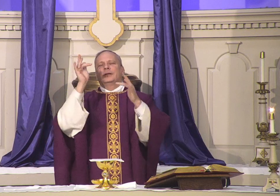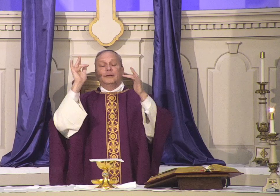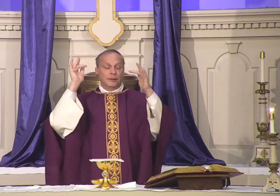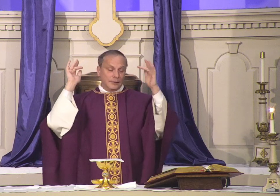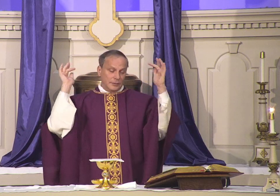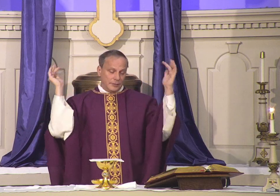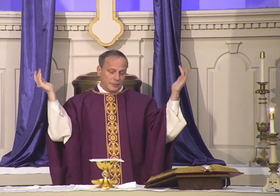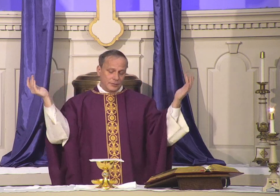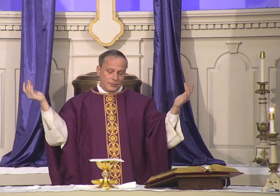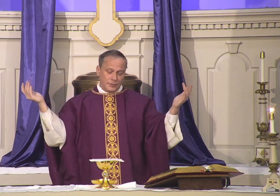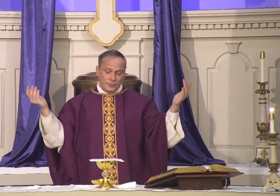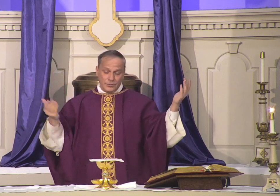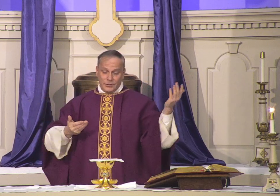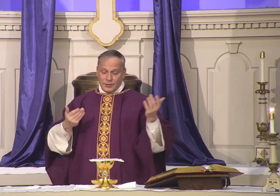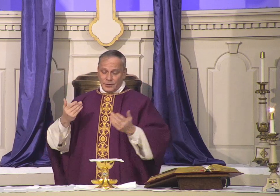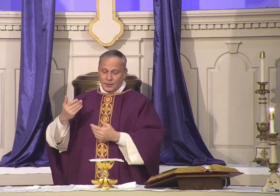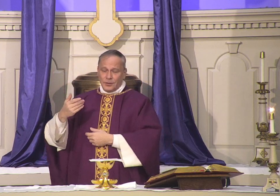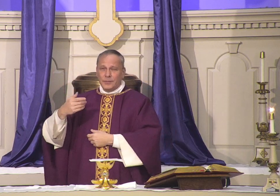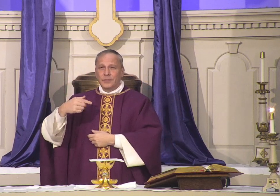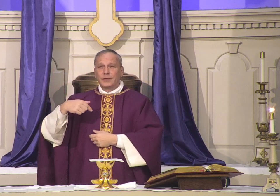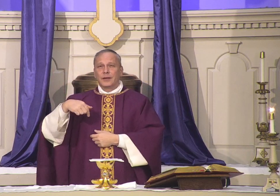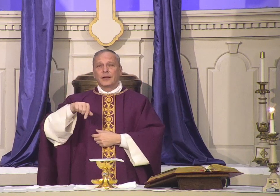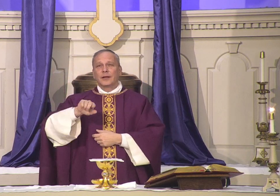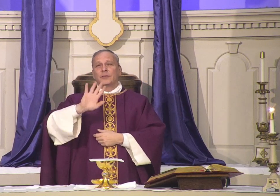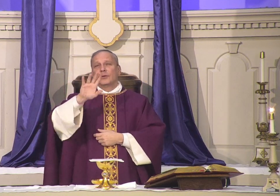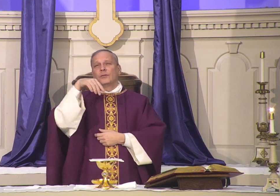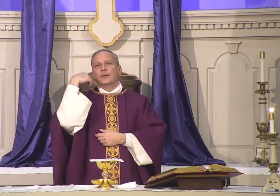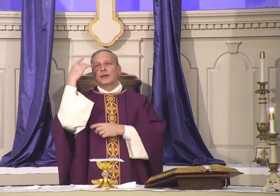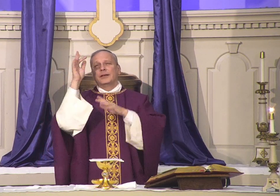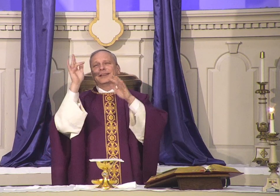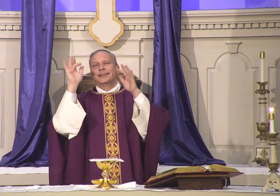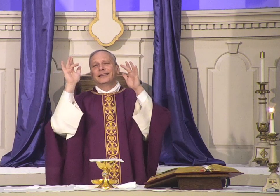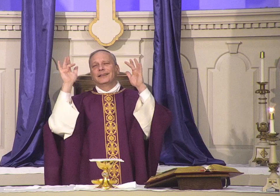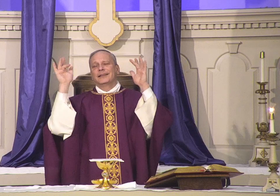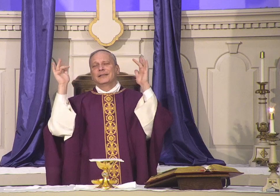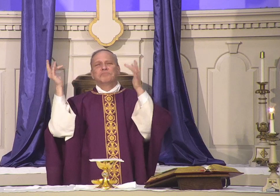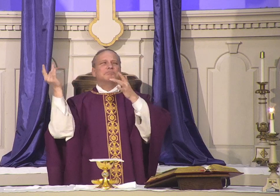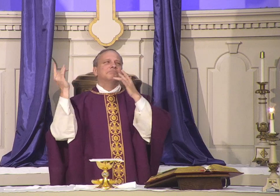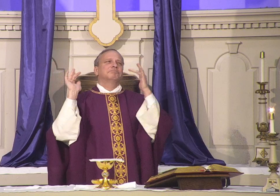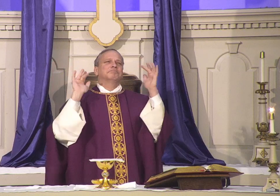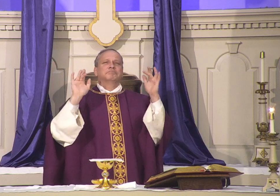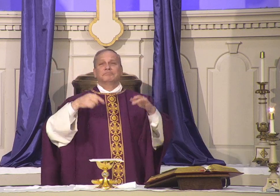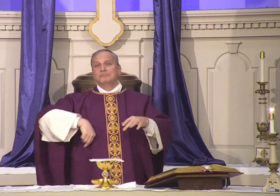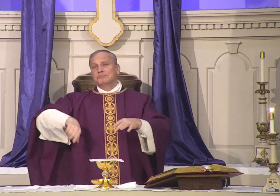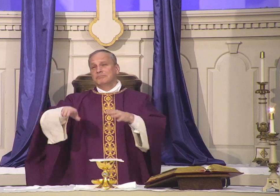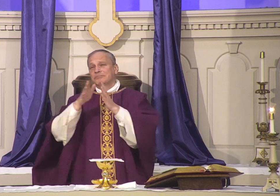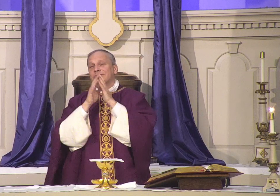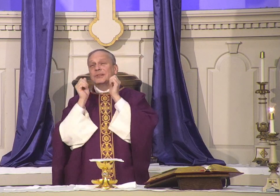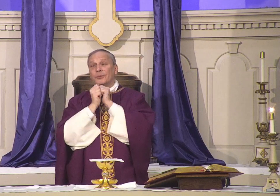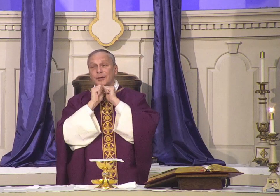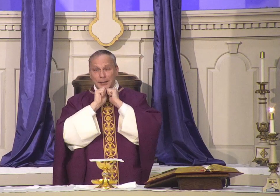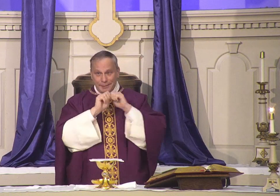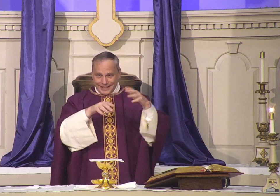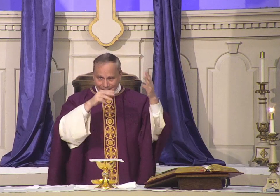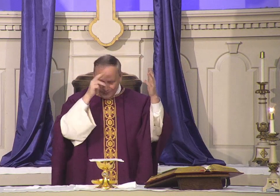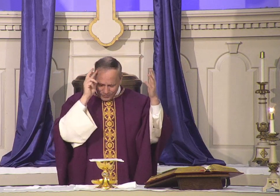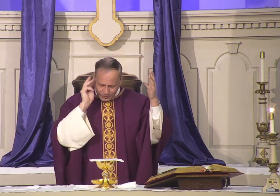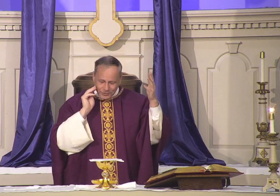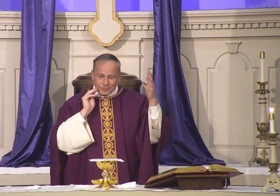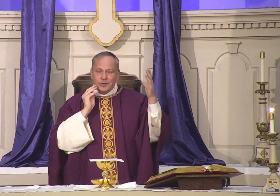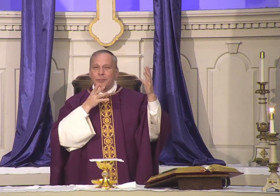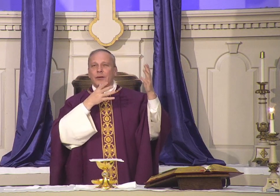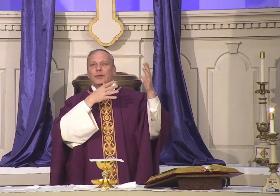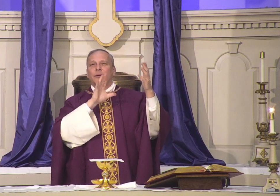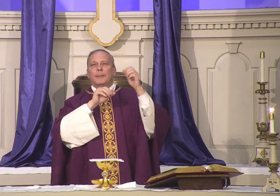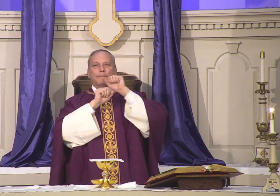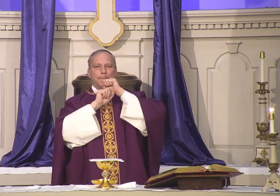mercy. Welcome them into the light of your face. Have mercy on us all, we pray, that with the Blessed